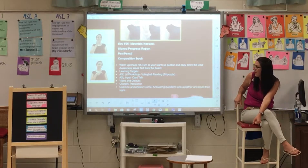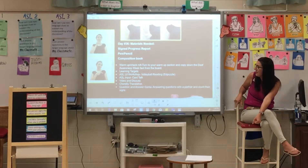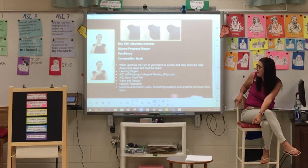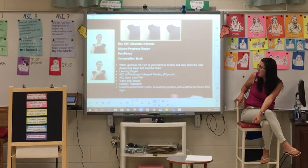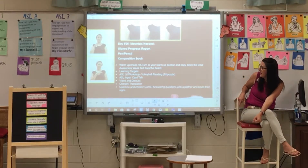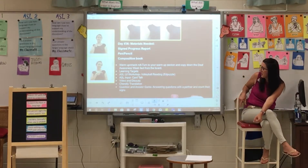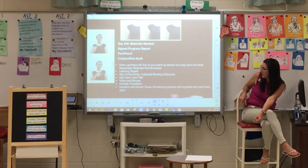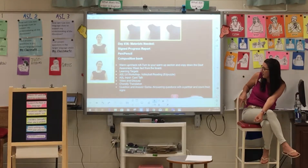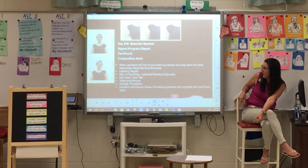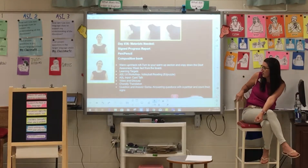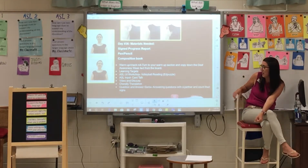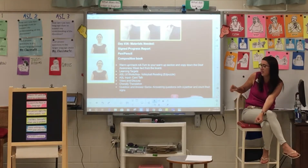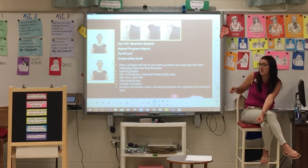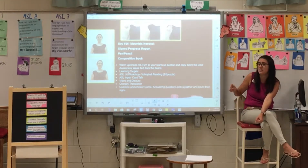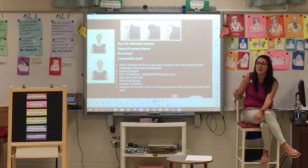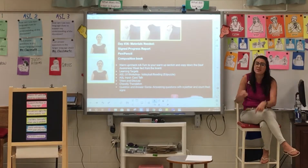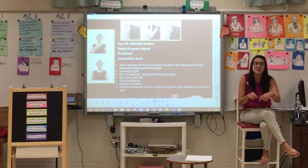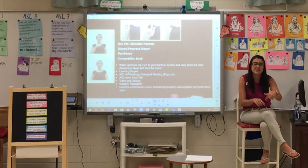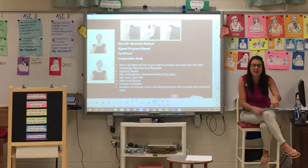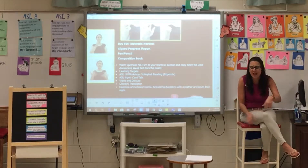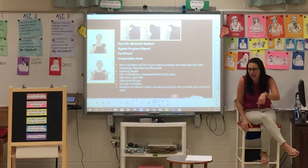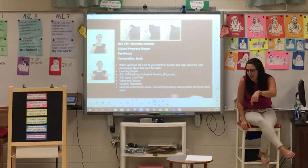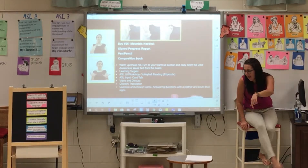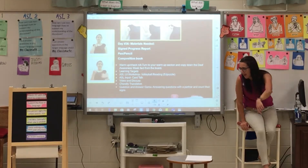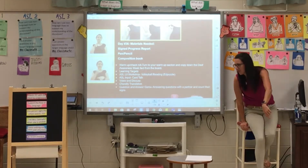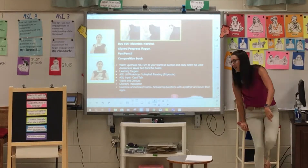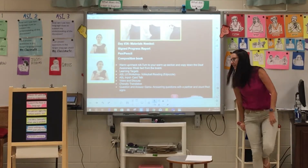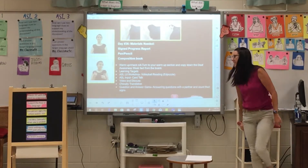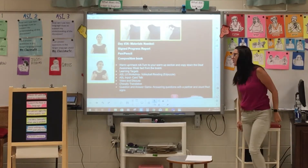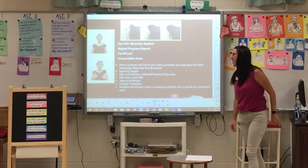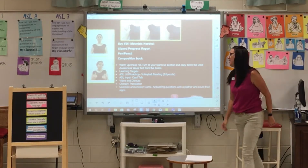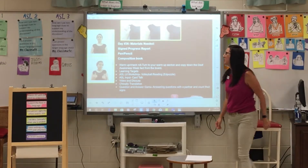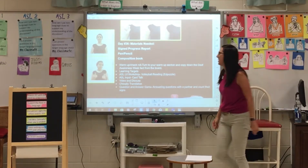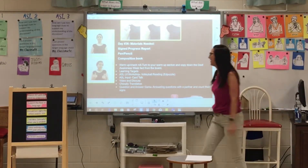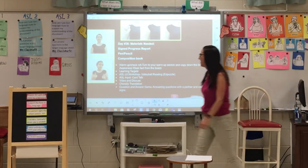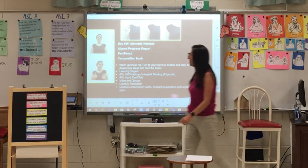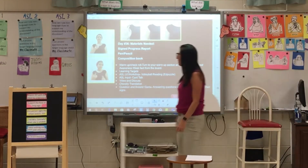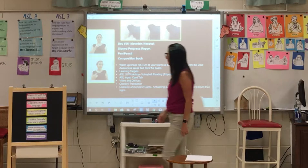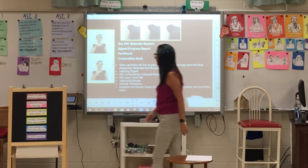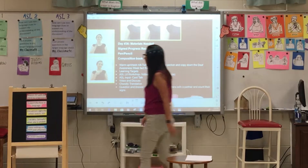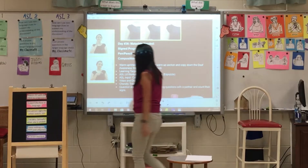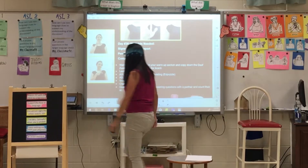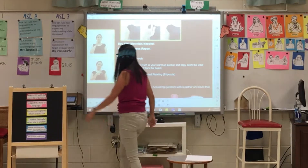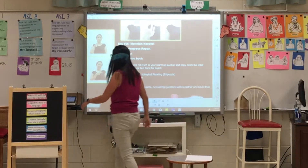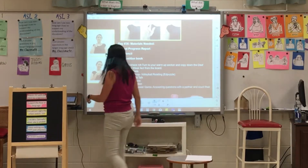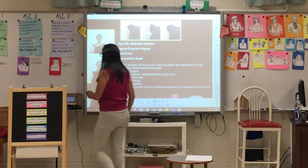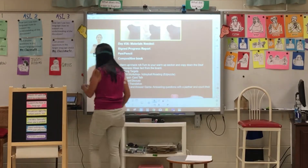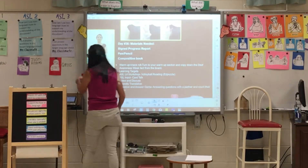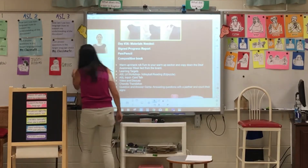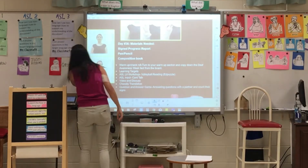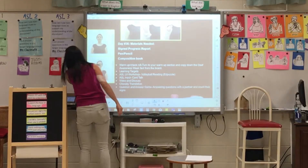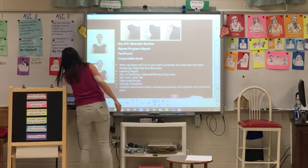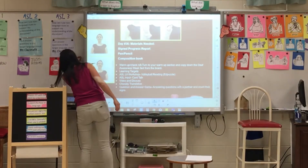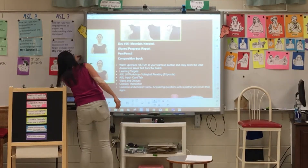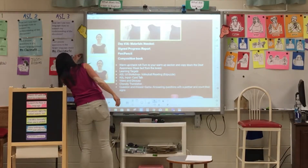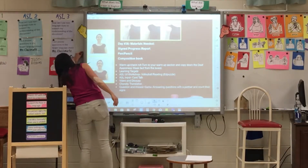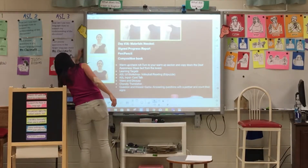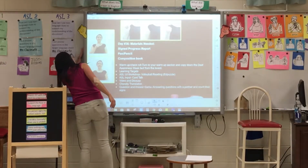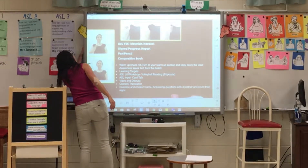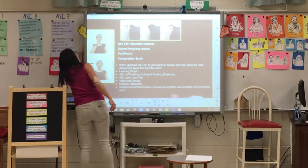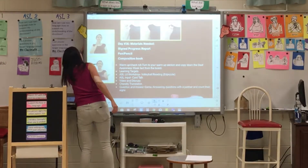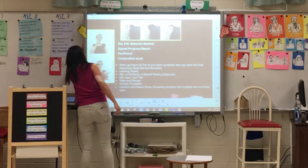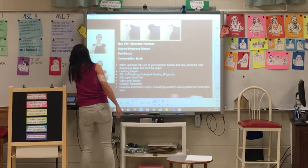again, by the end of the period, well, actually at the end of the period today, actually I haven't even changed it, it says something different. By the end of the